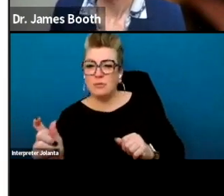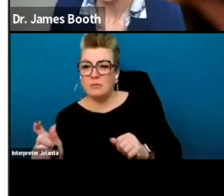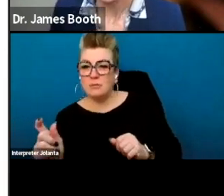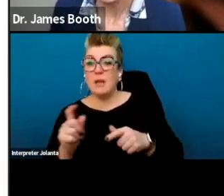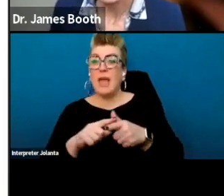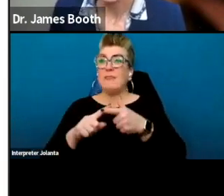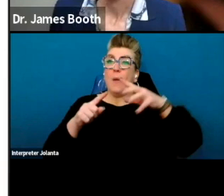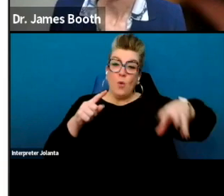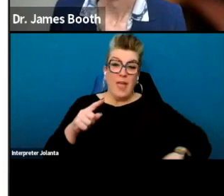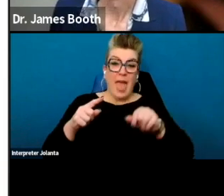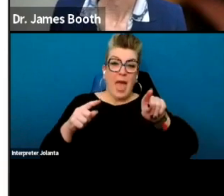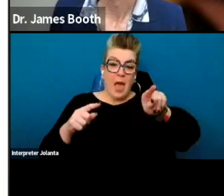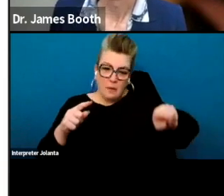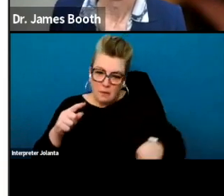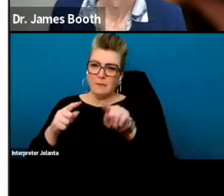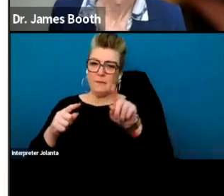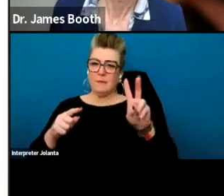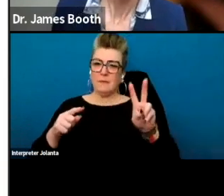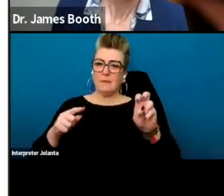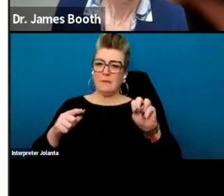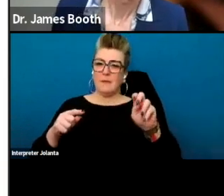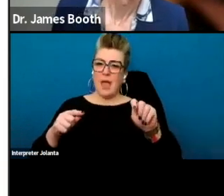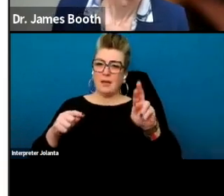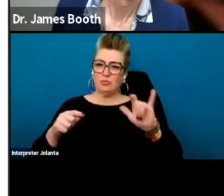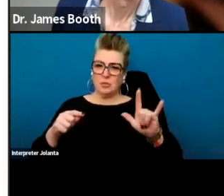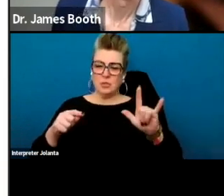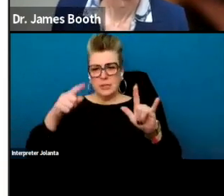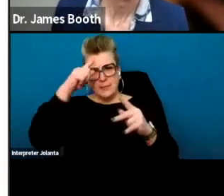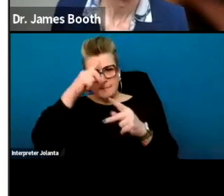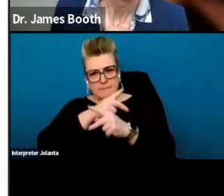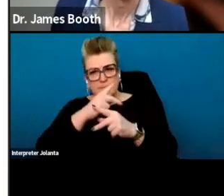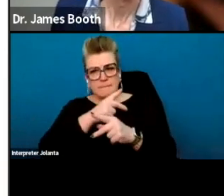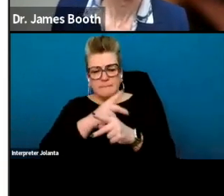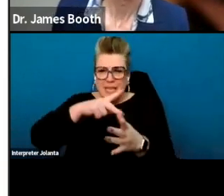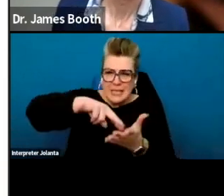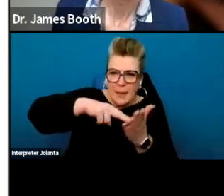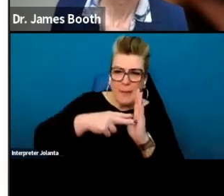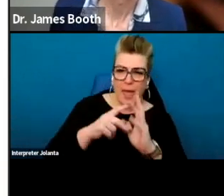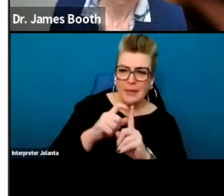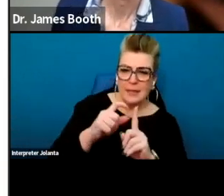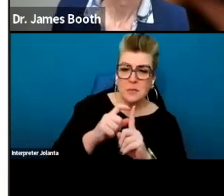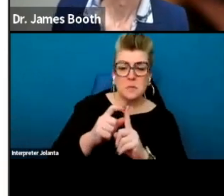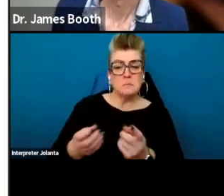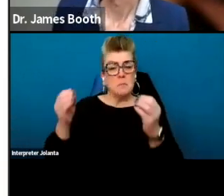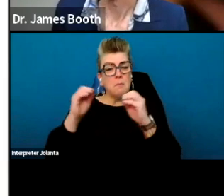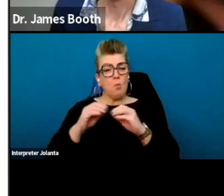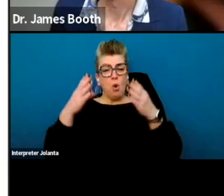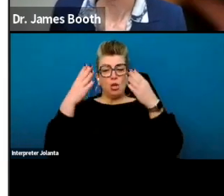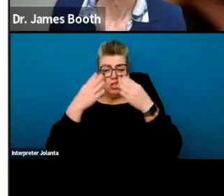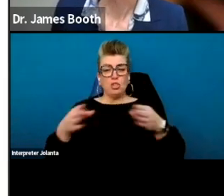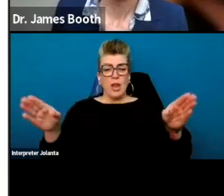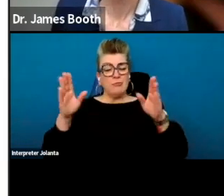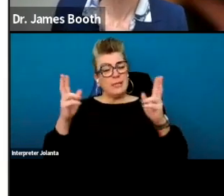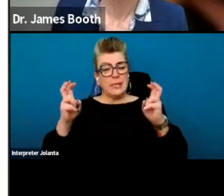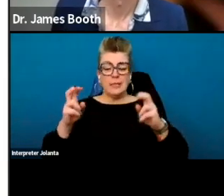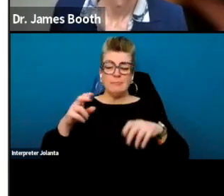pathway, which is involved in semantics. More generally, it seems to be involved in like